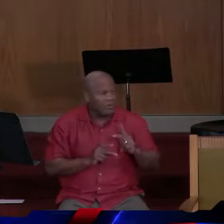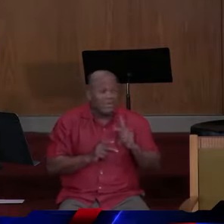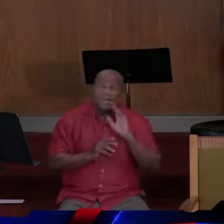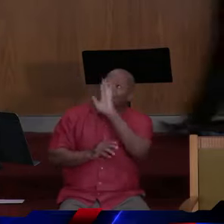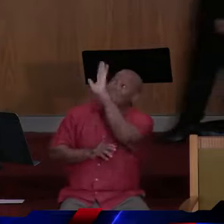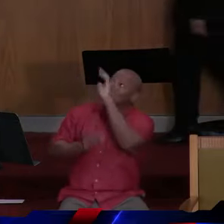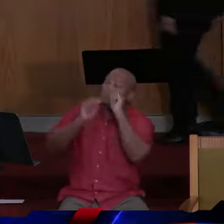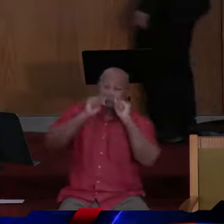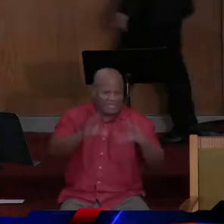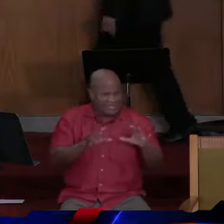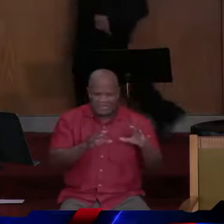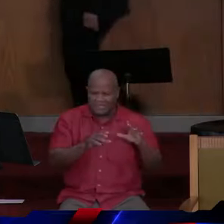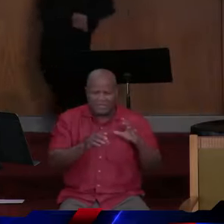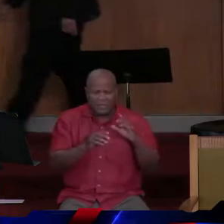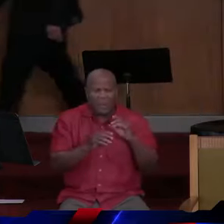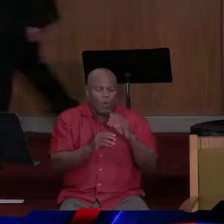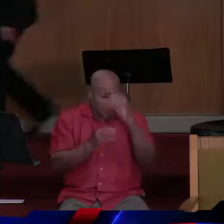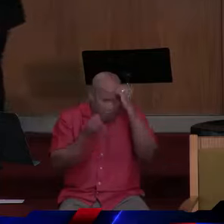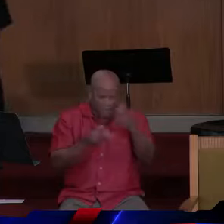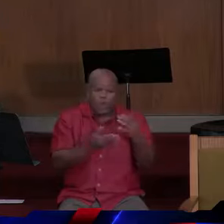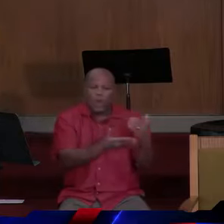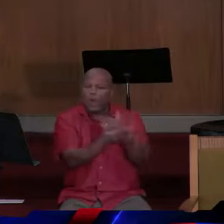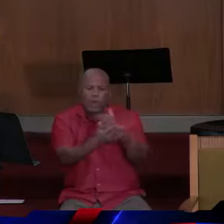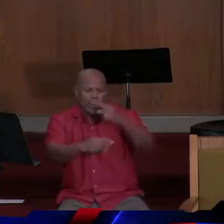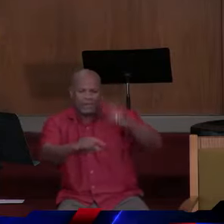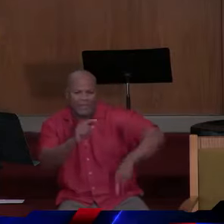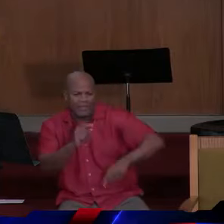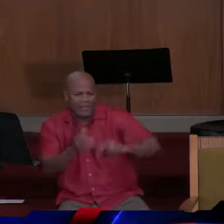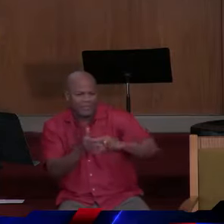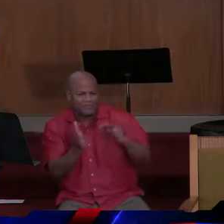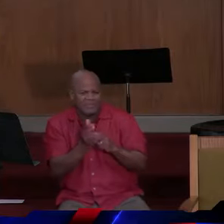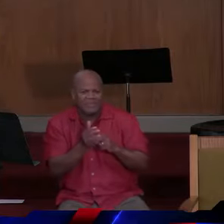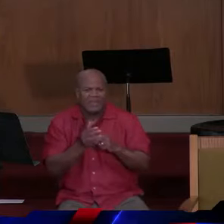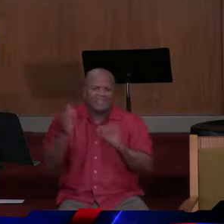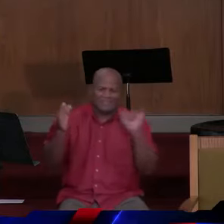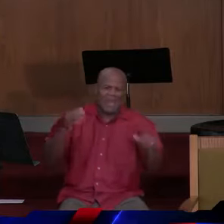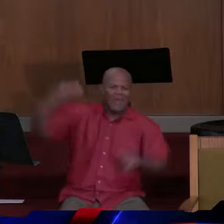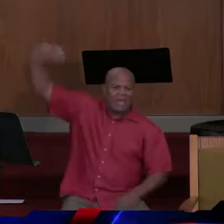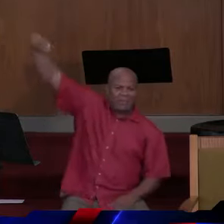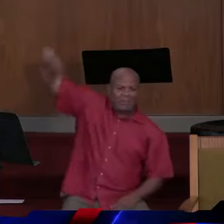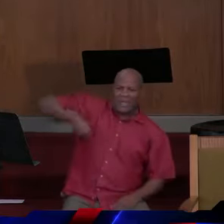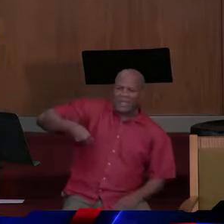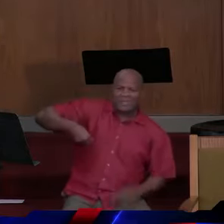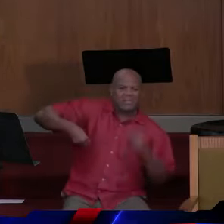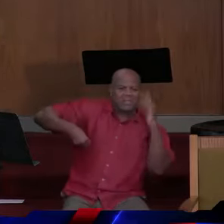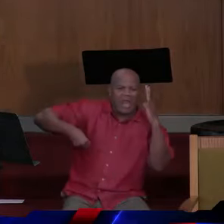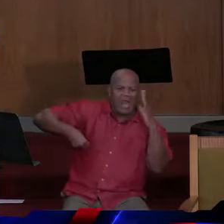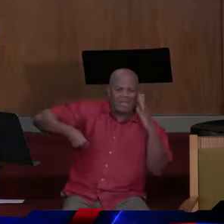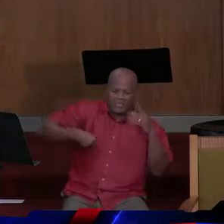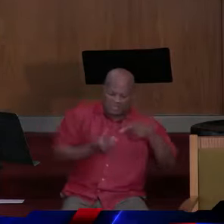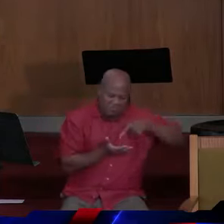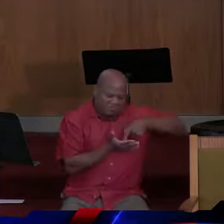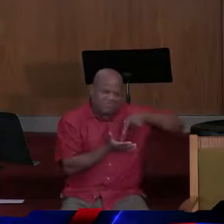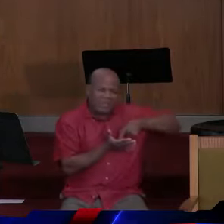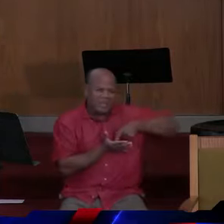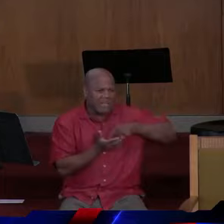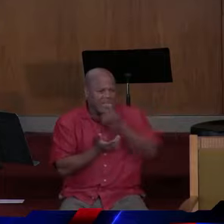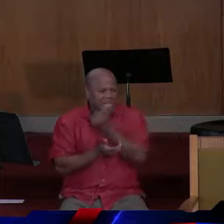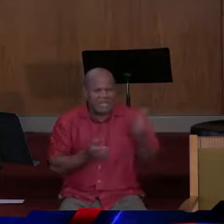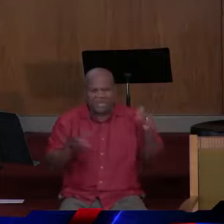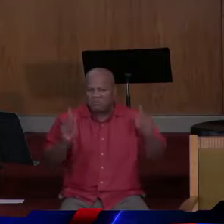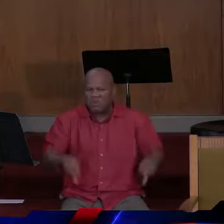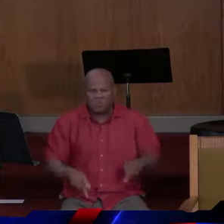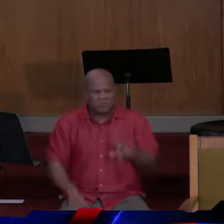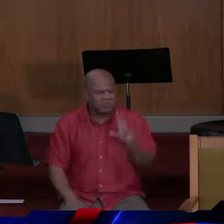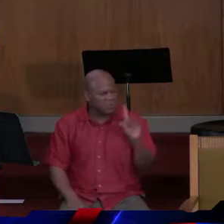by obedience. Otherwise, that would be compensation, and God will not be indebted to no one. Can I get a